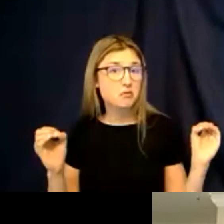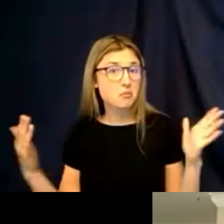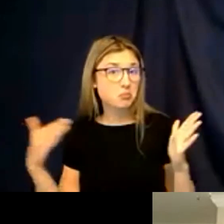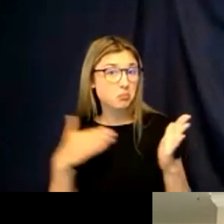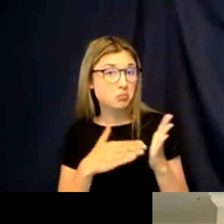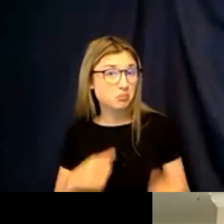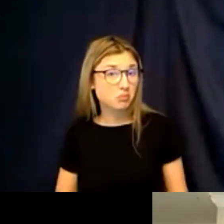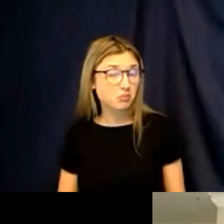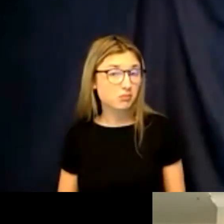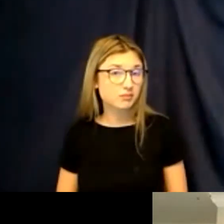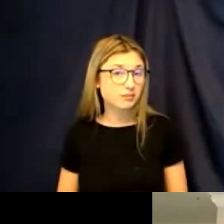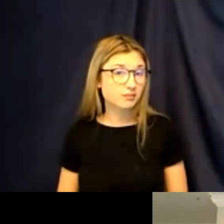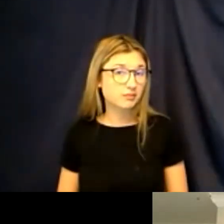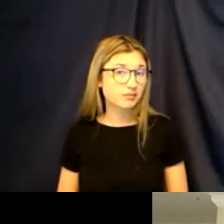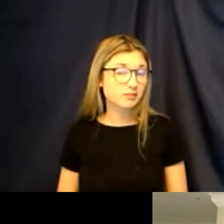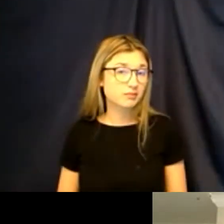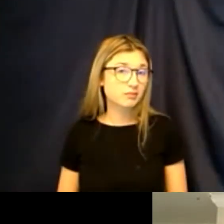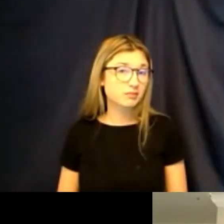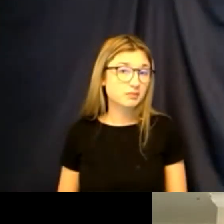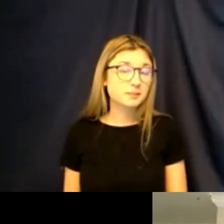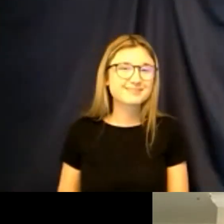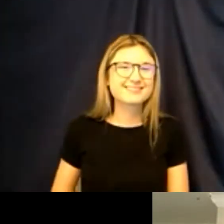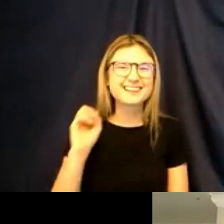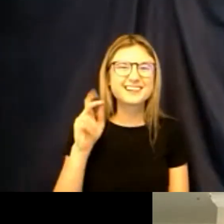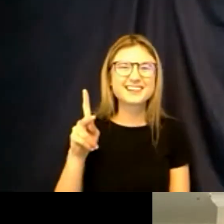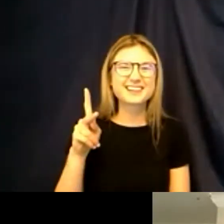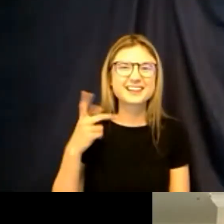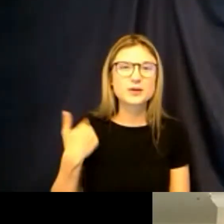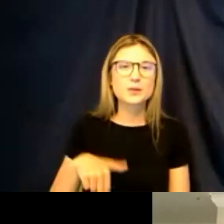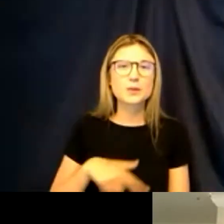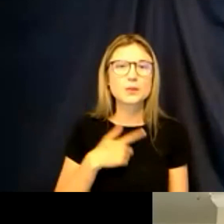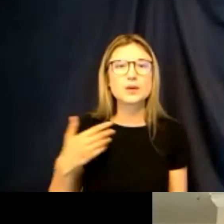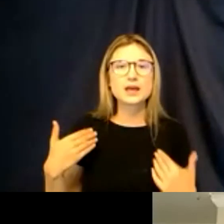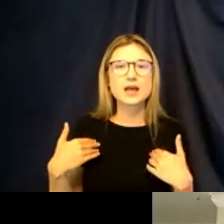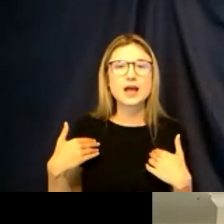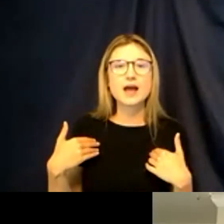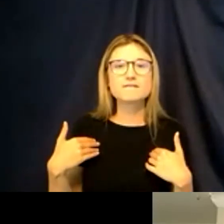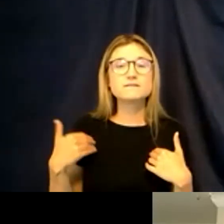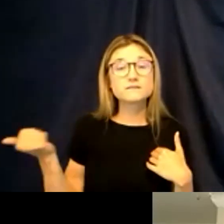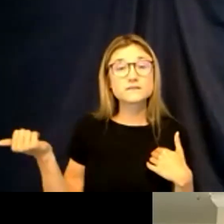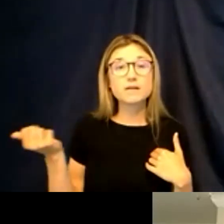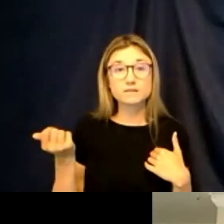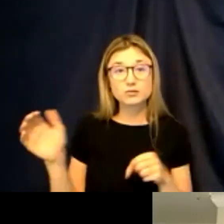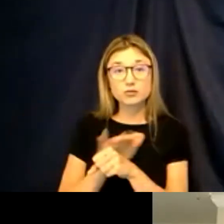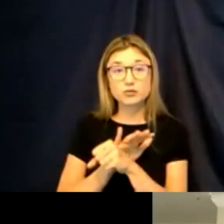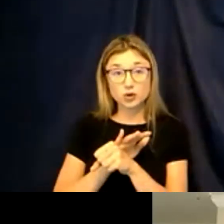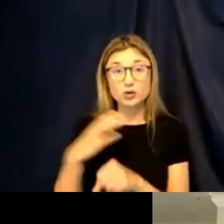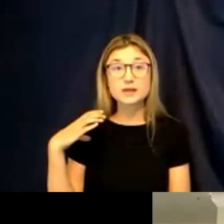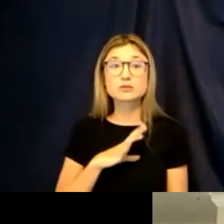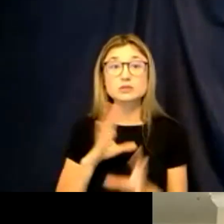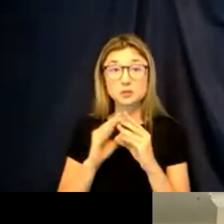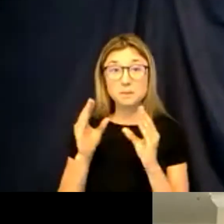Doesn't seem to be Okay. any. Okay, guys, we have Great. our full council meeting on this link at 12